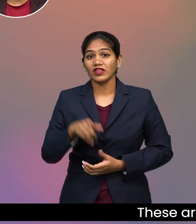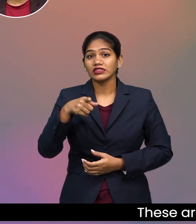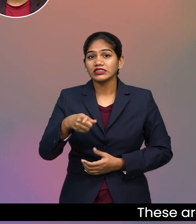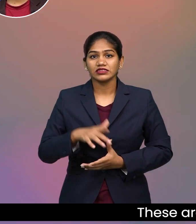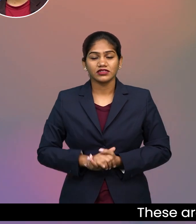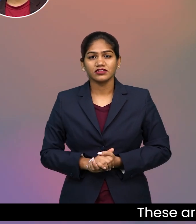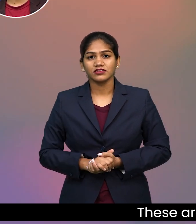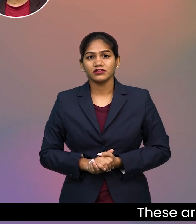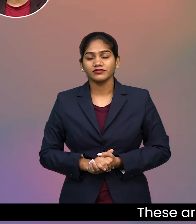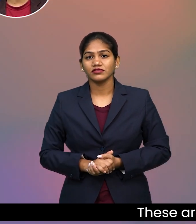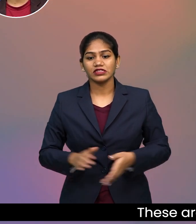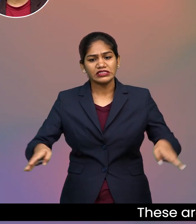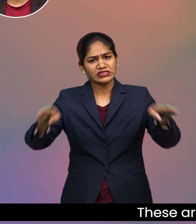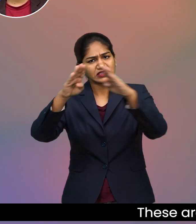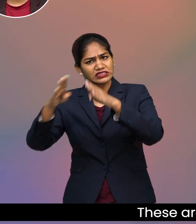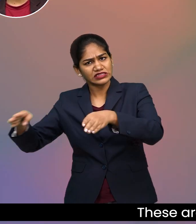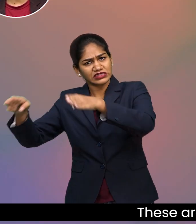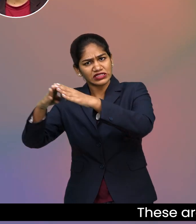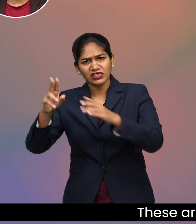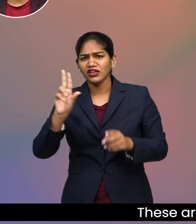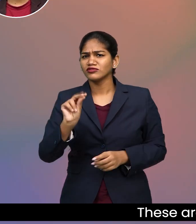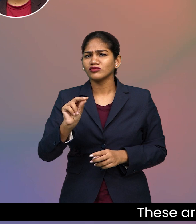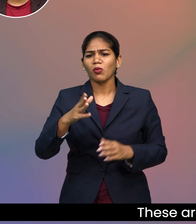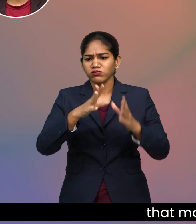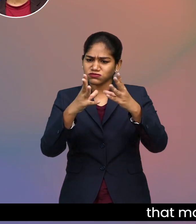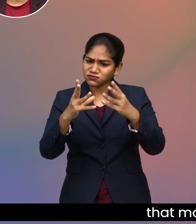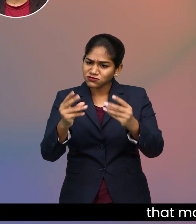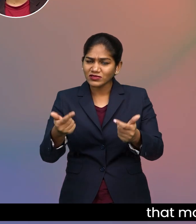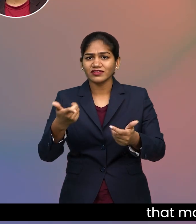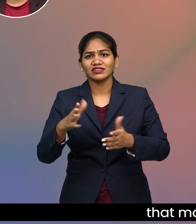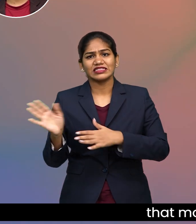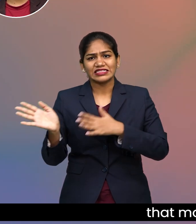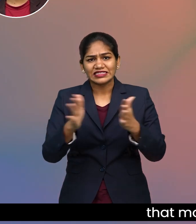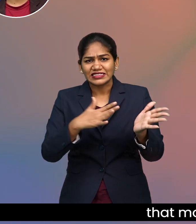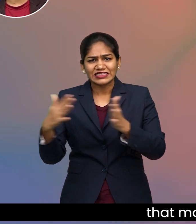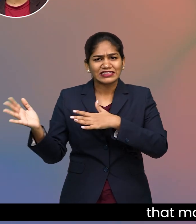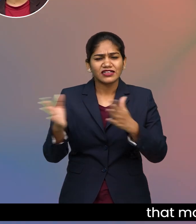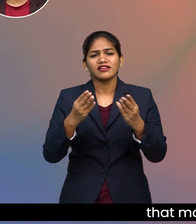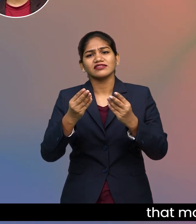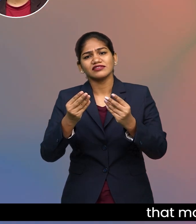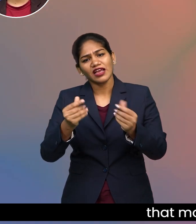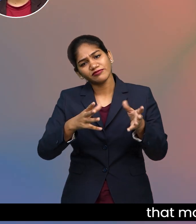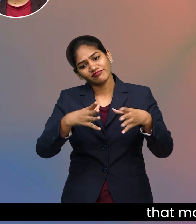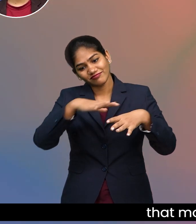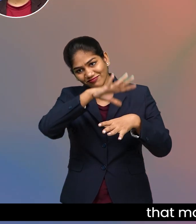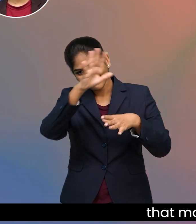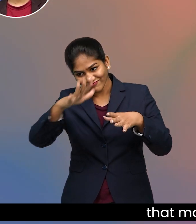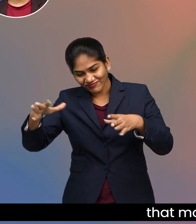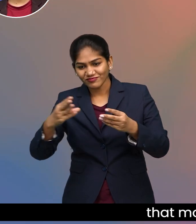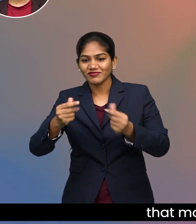These are unstable hills of sand that move with strong winds.